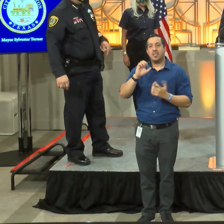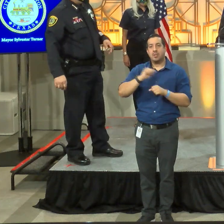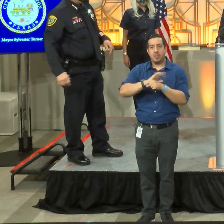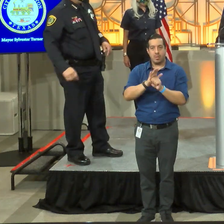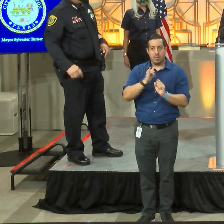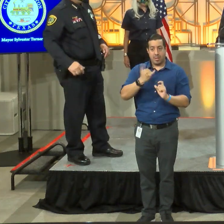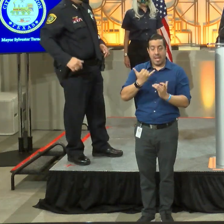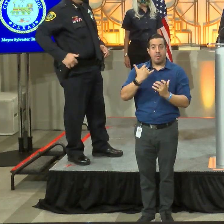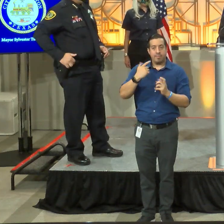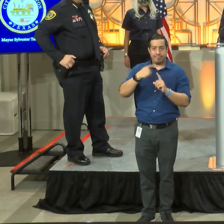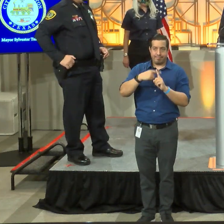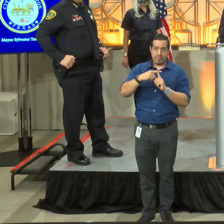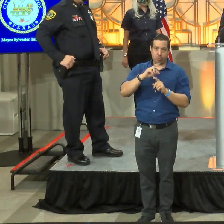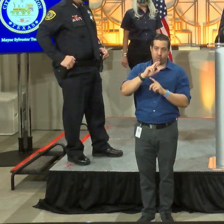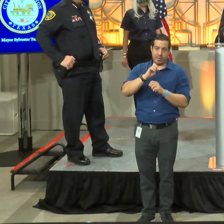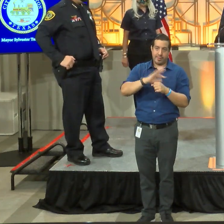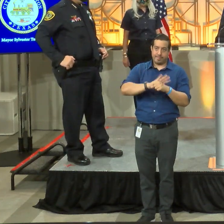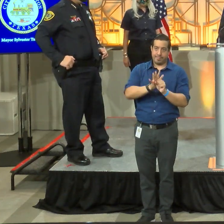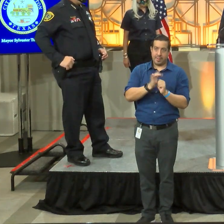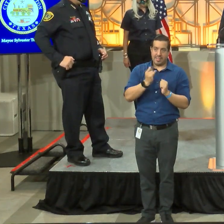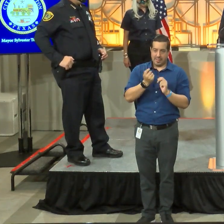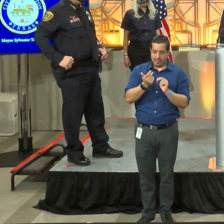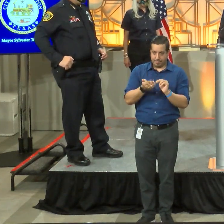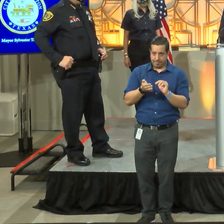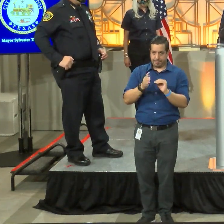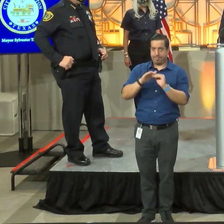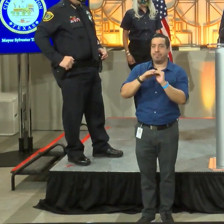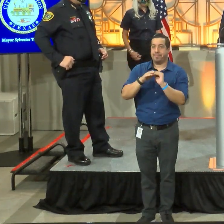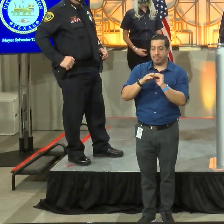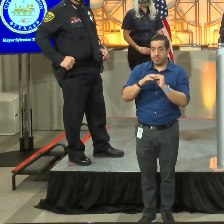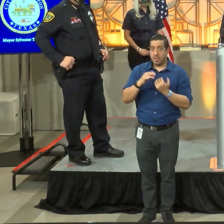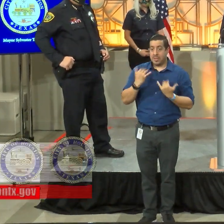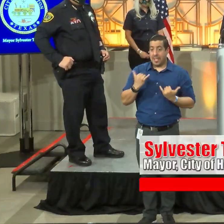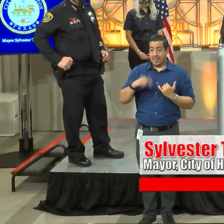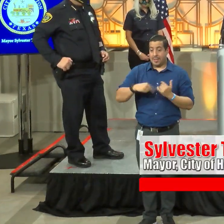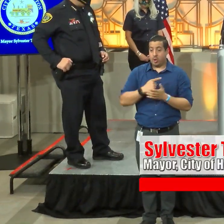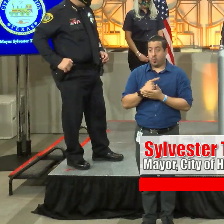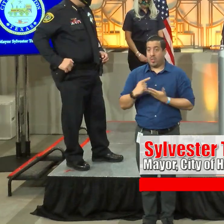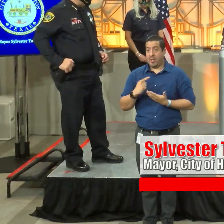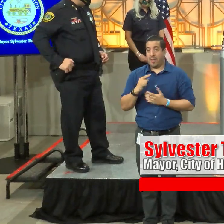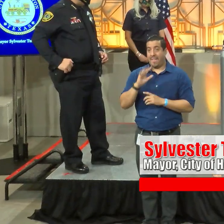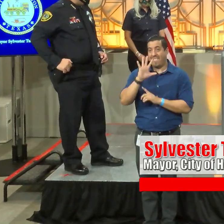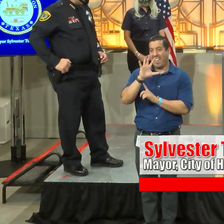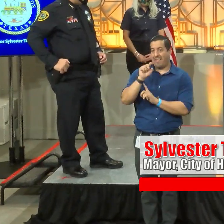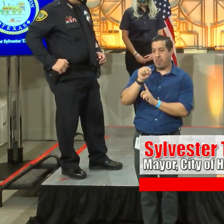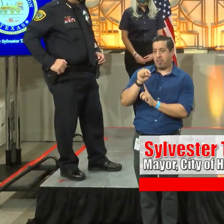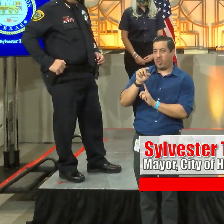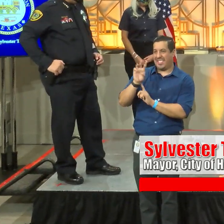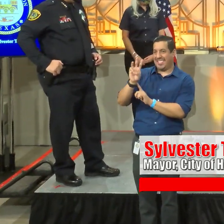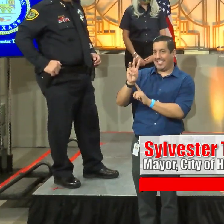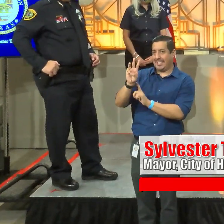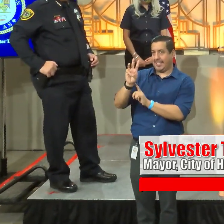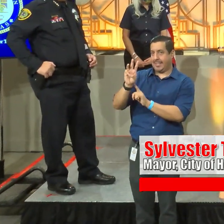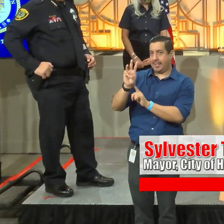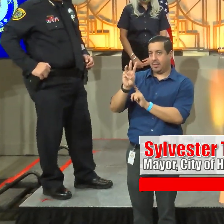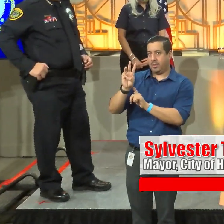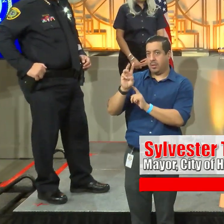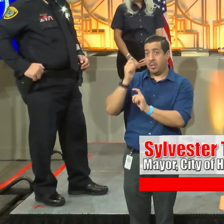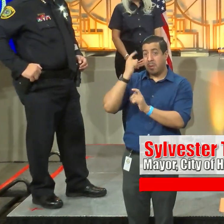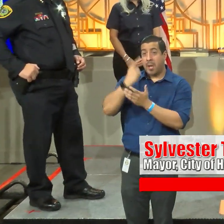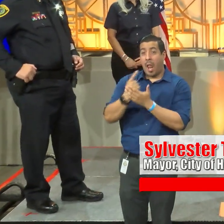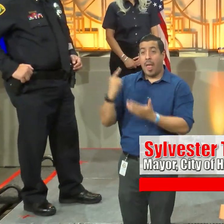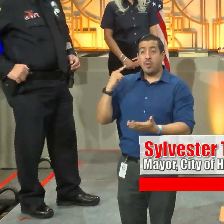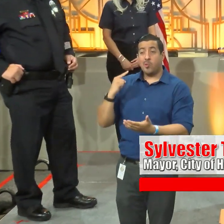The positive rate in the city of Houston has inched up. So to this week, it is at 5.6. As you know, last